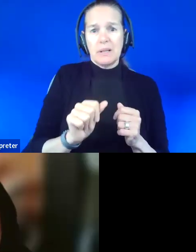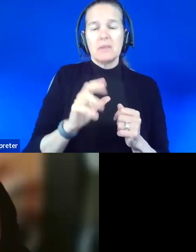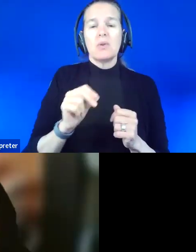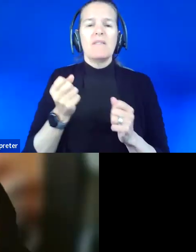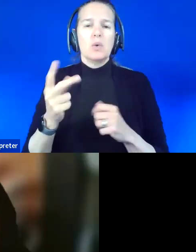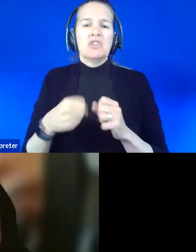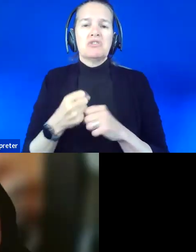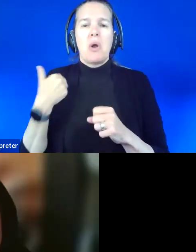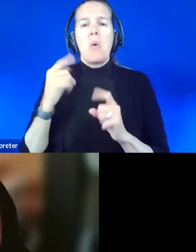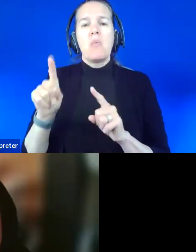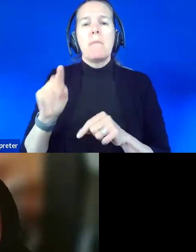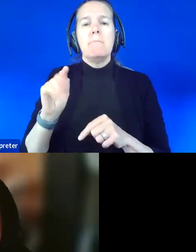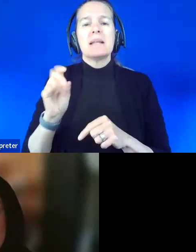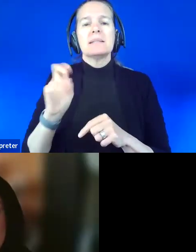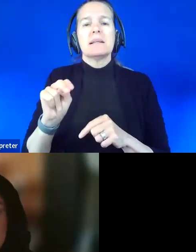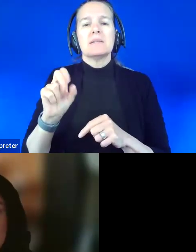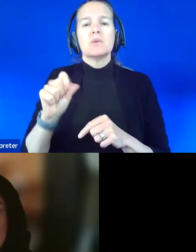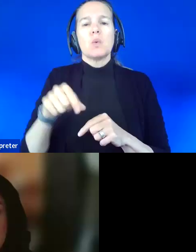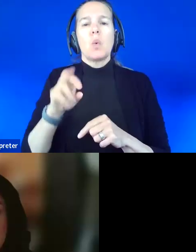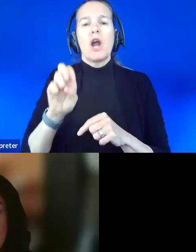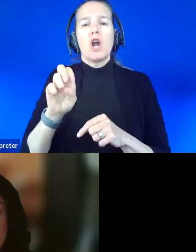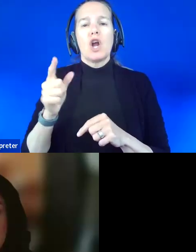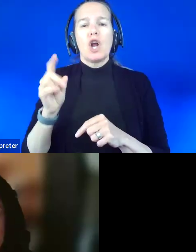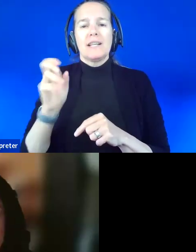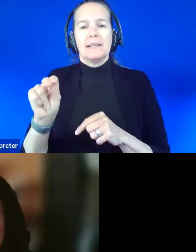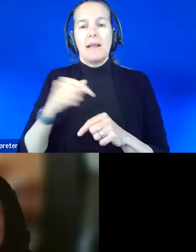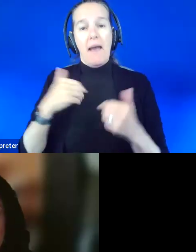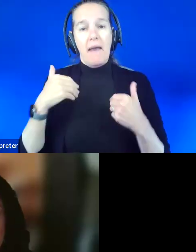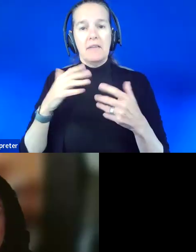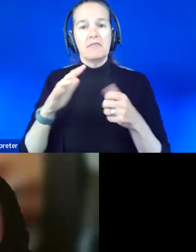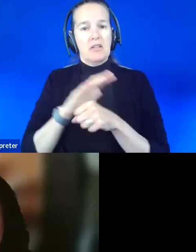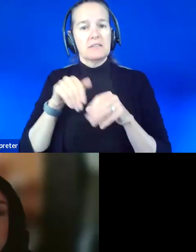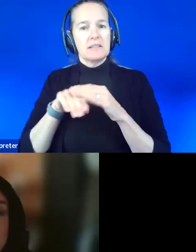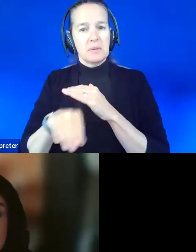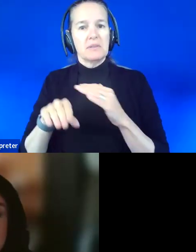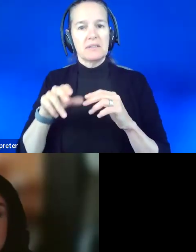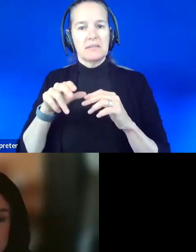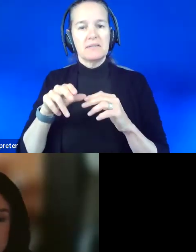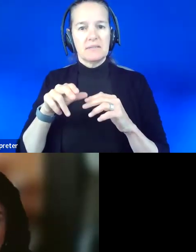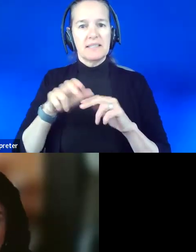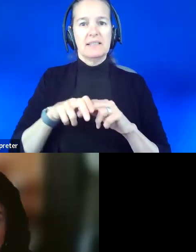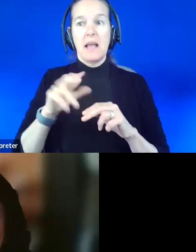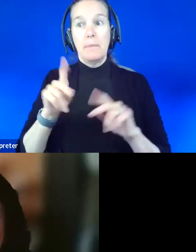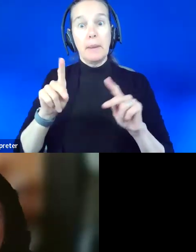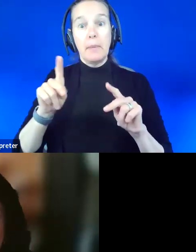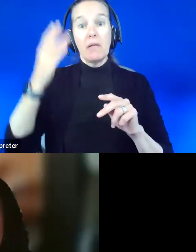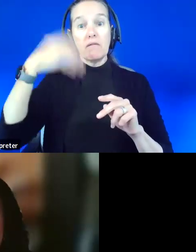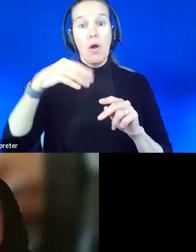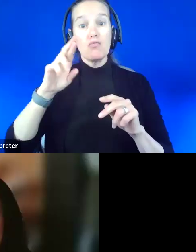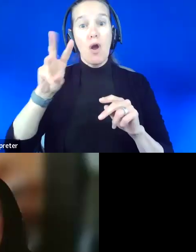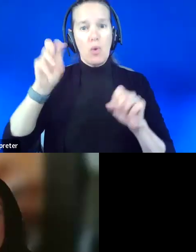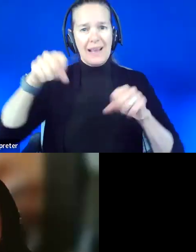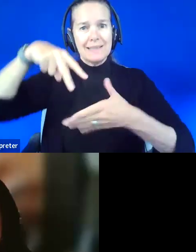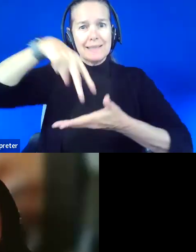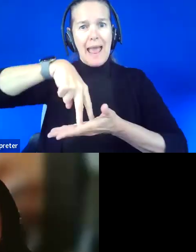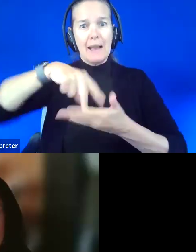at Madison Square Garden, and I had front row seats. I had accessible seats, and house policy allows people to stand in the front row. So I couldn't see anything the whole time.